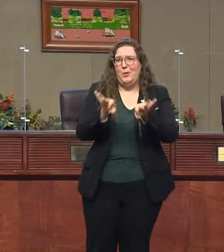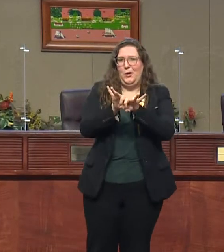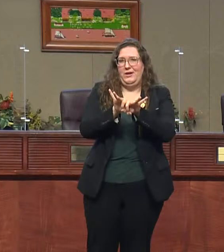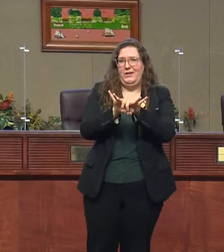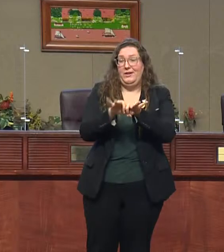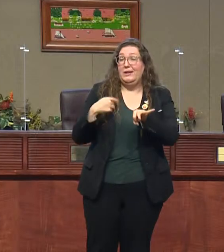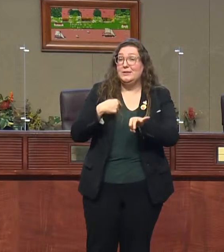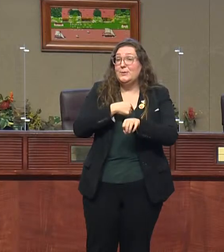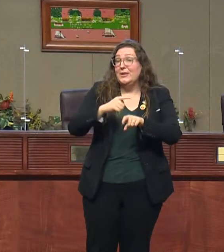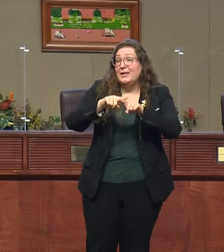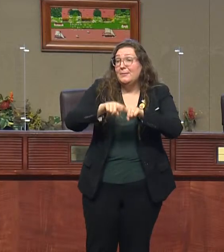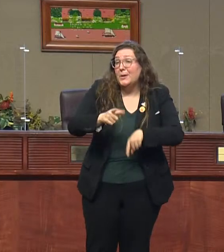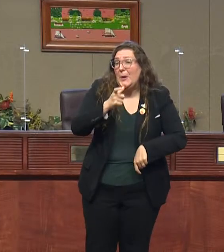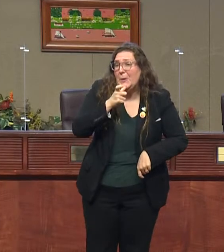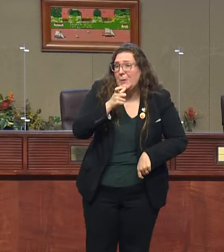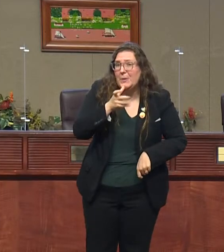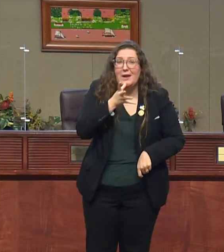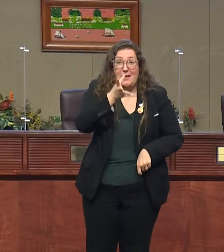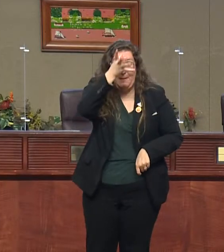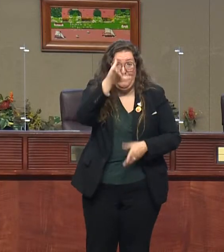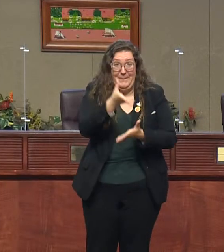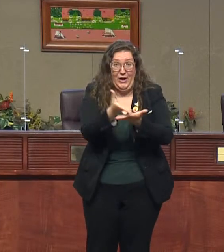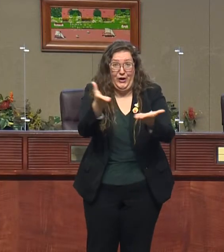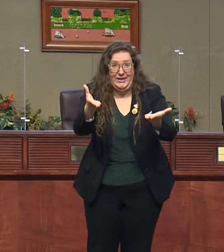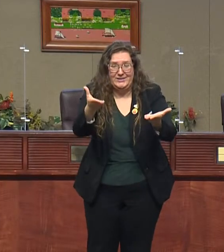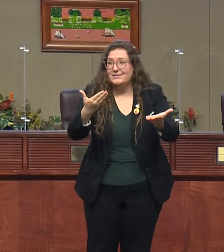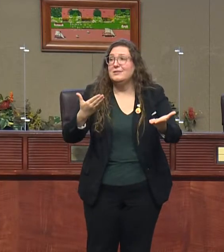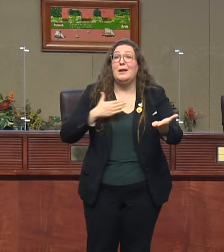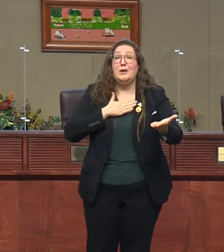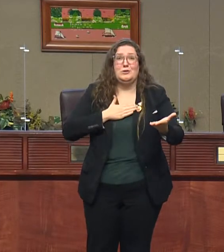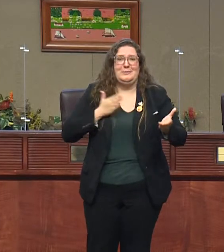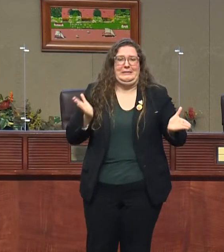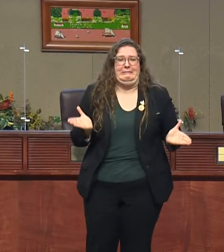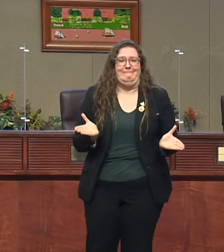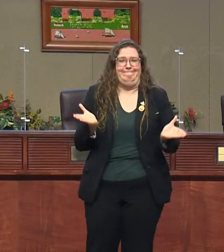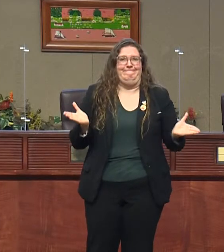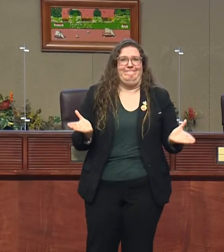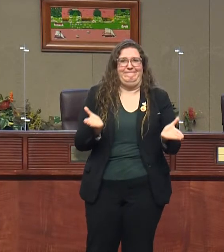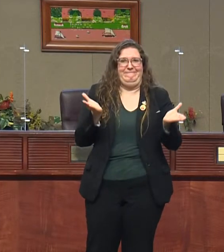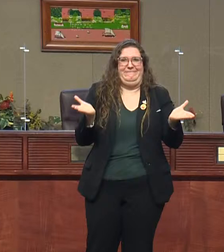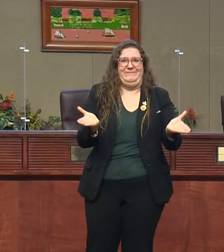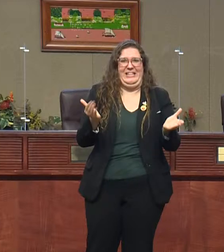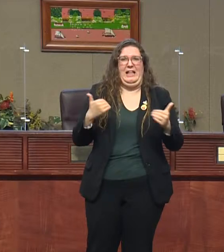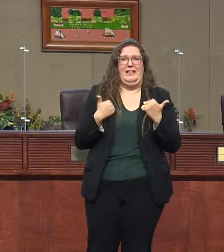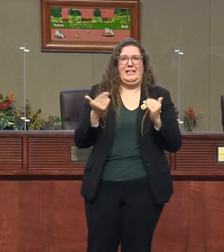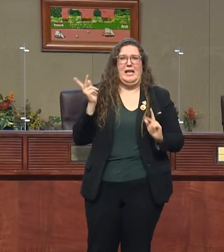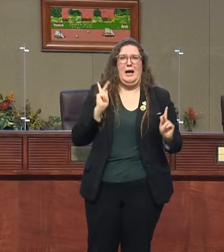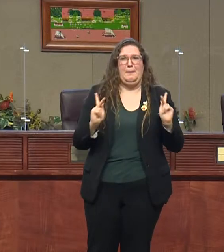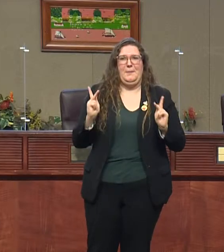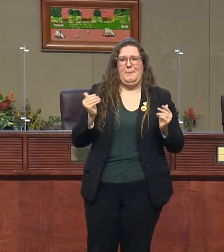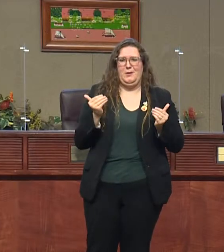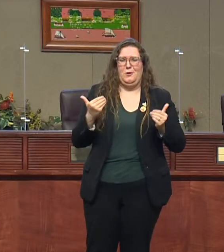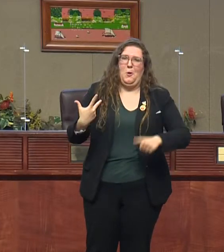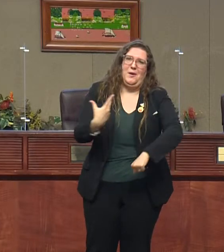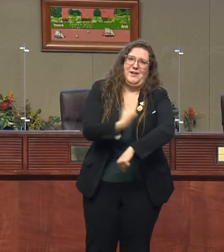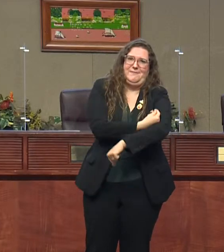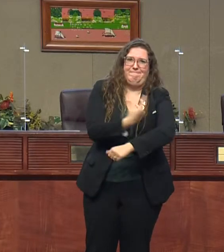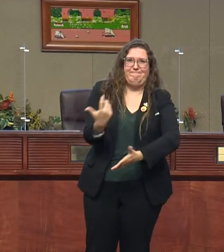parents to guide the younger segment of the population to get vaccinated and to get vaccinated quick.